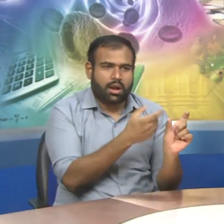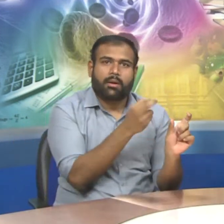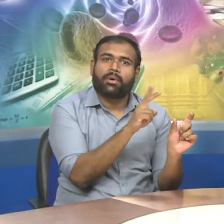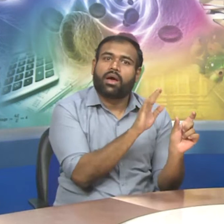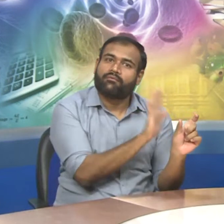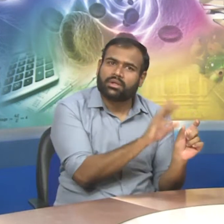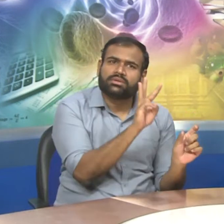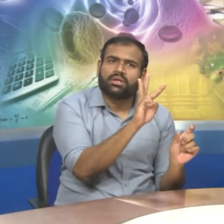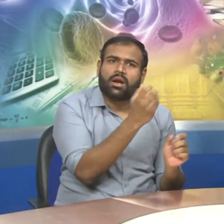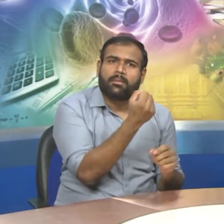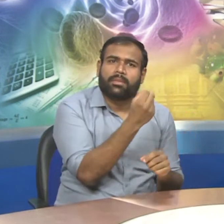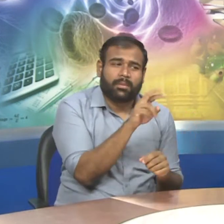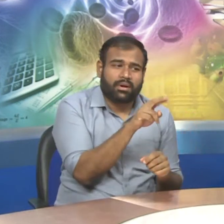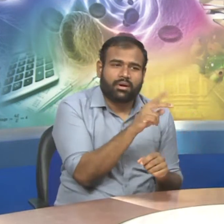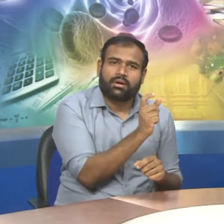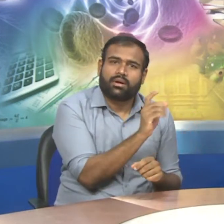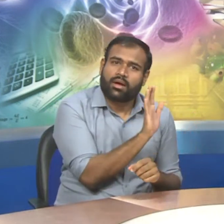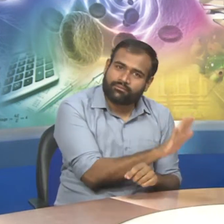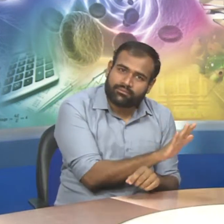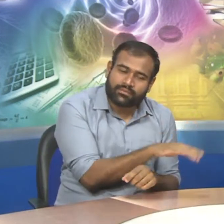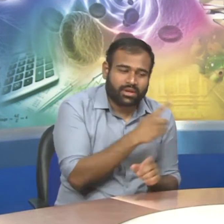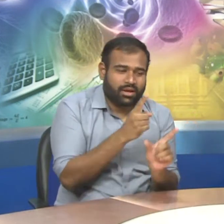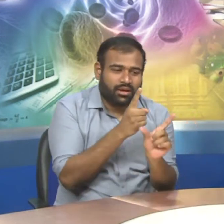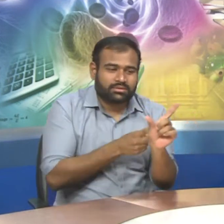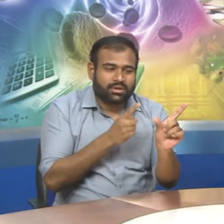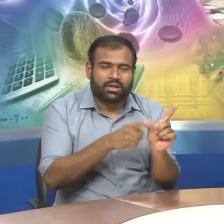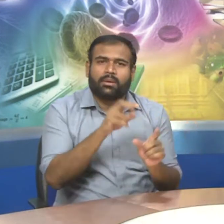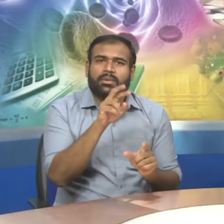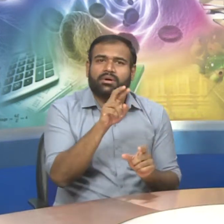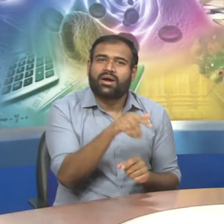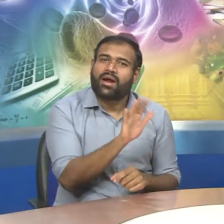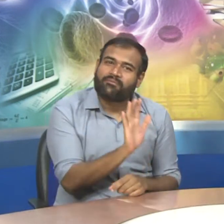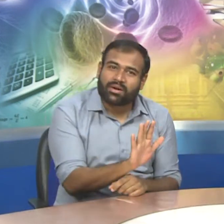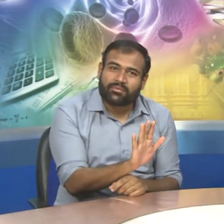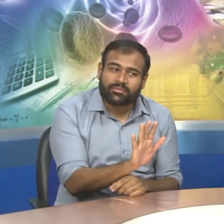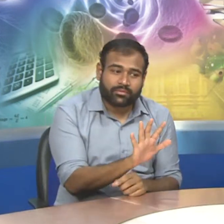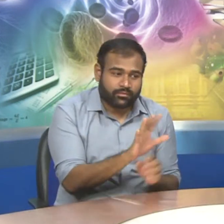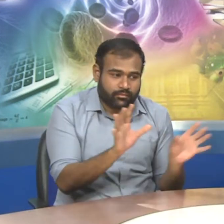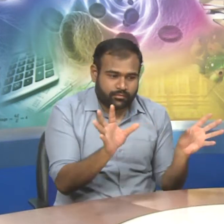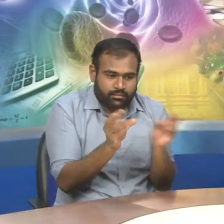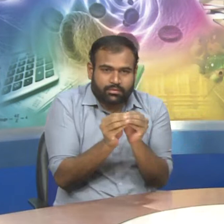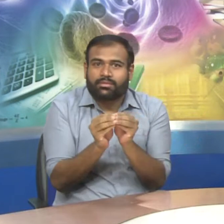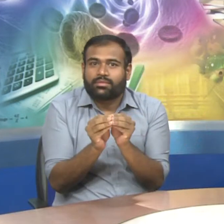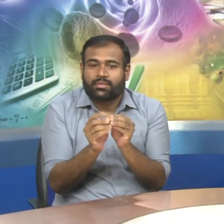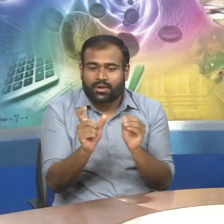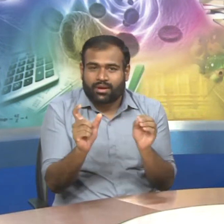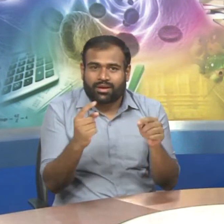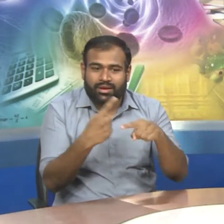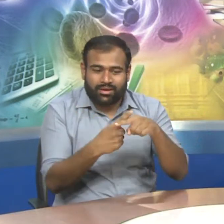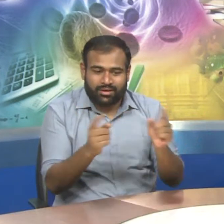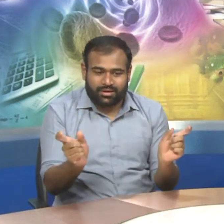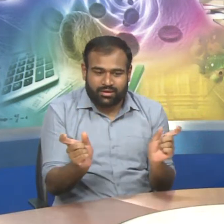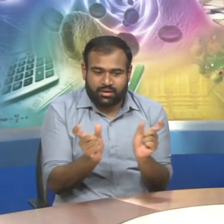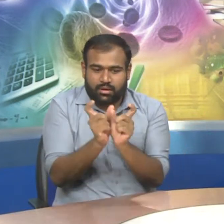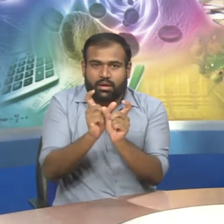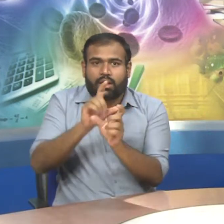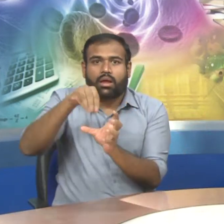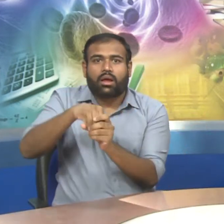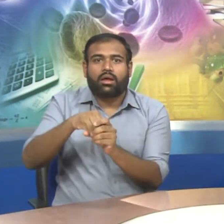we separate these signs, 3 is this and Y is this. But when we